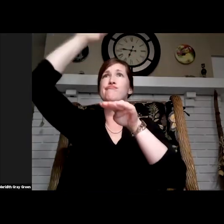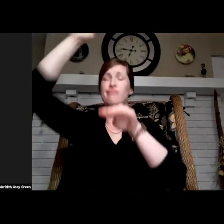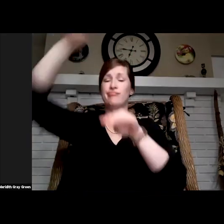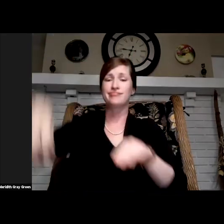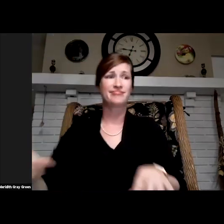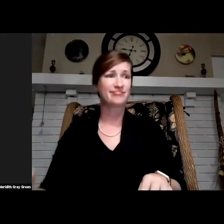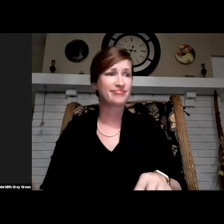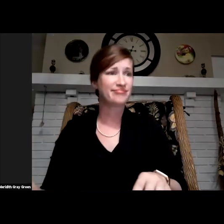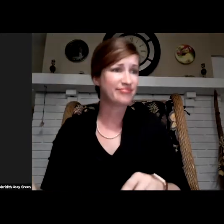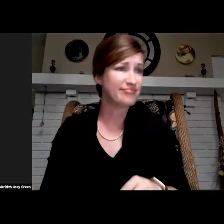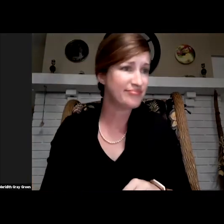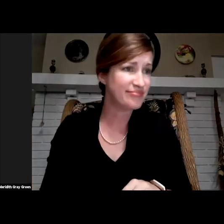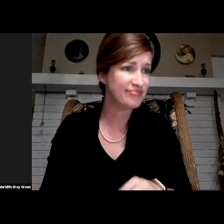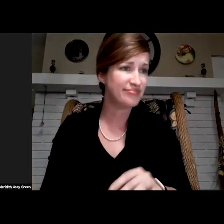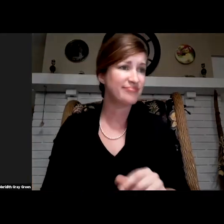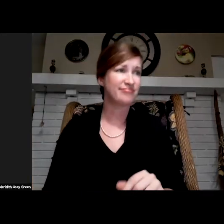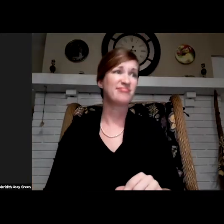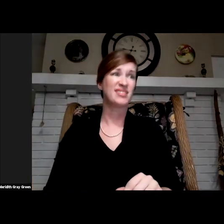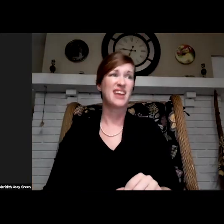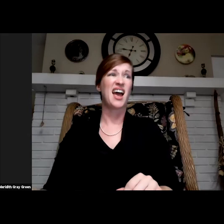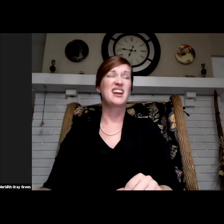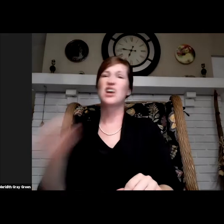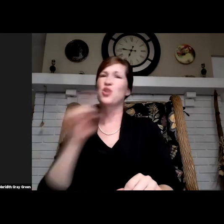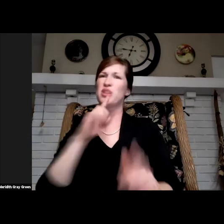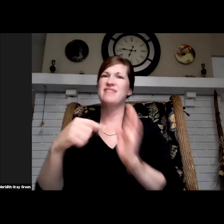Right, it goes all the way up to the 2nd floor.